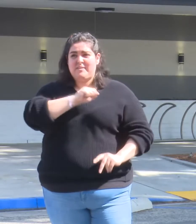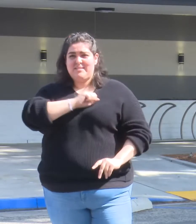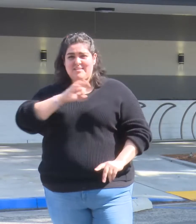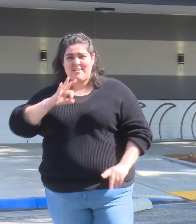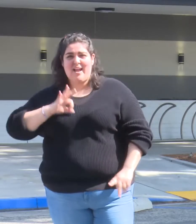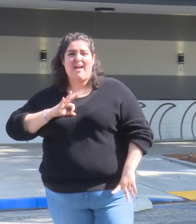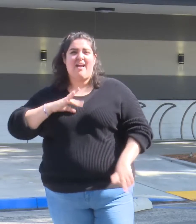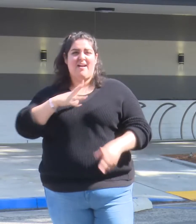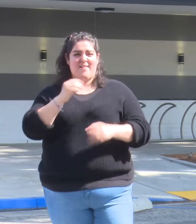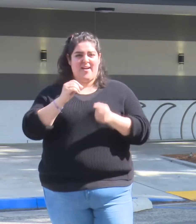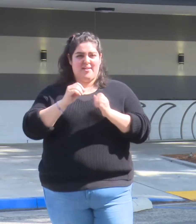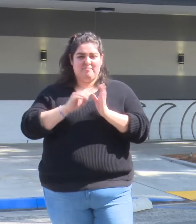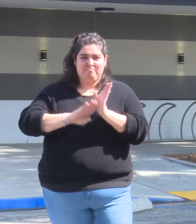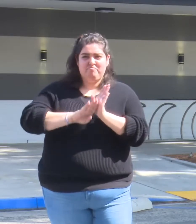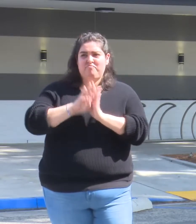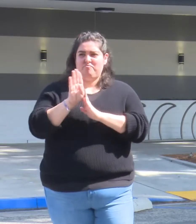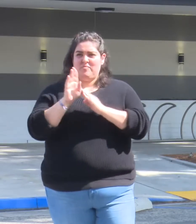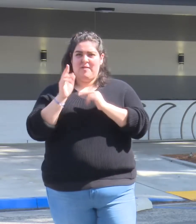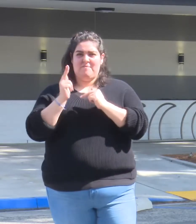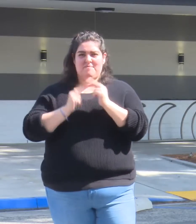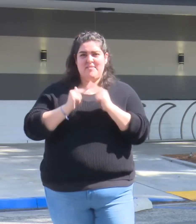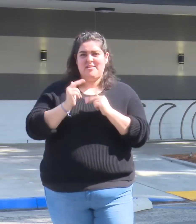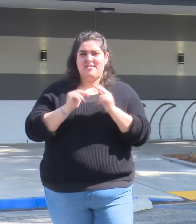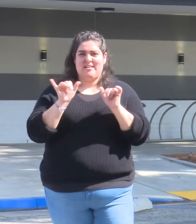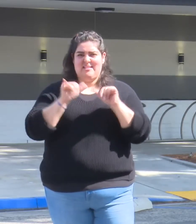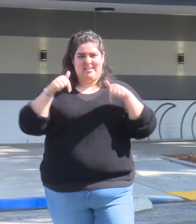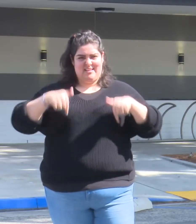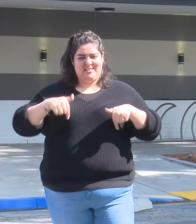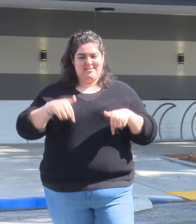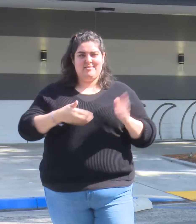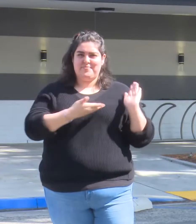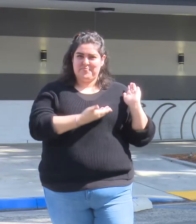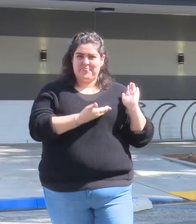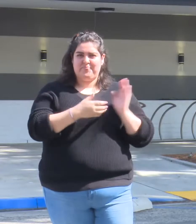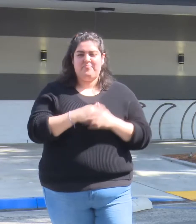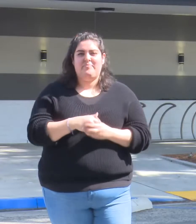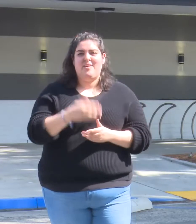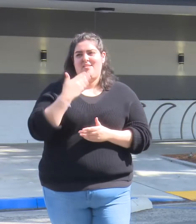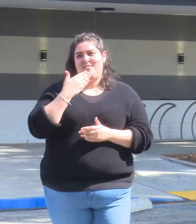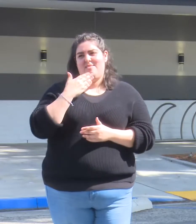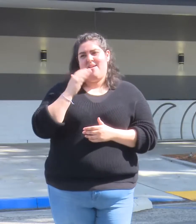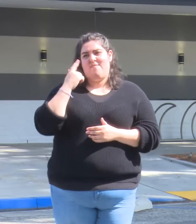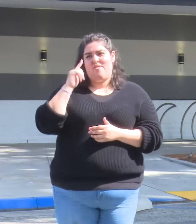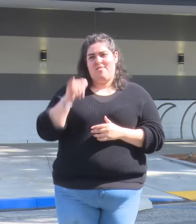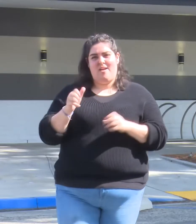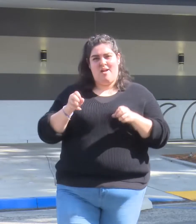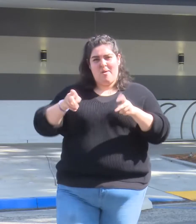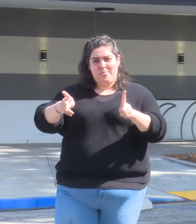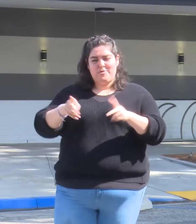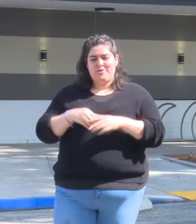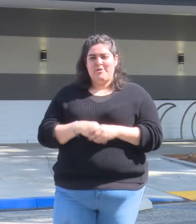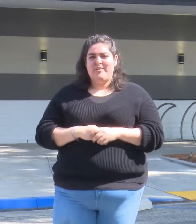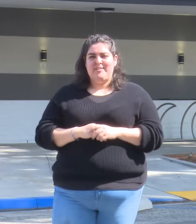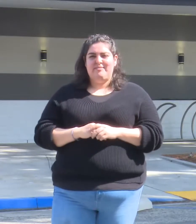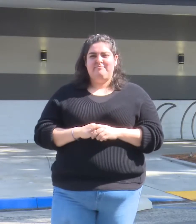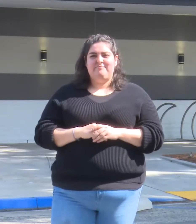and to help build facilities like these. So thank you for that opportunity and that privilege.